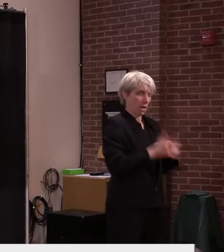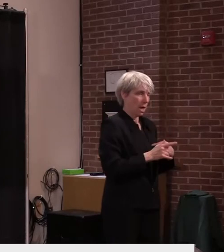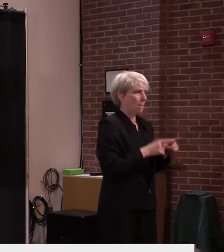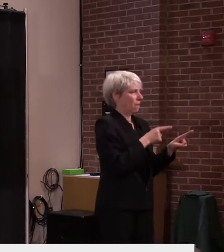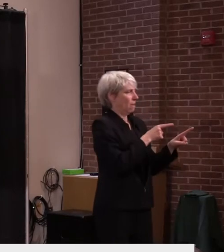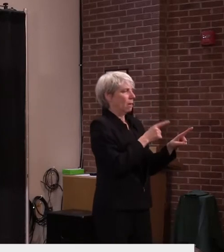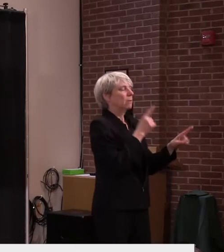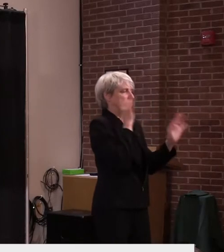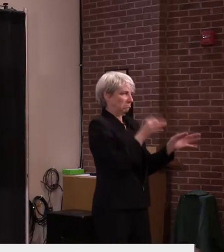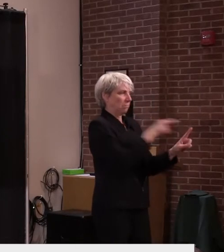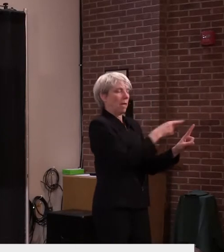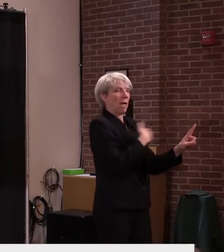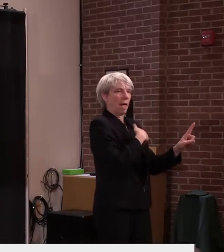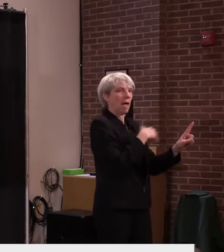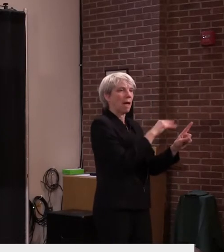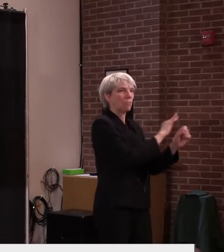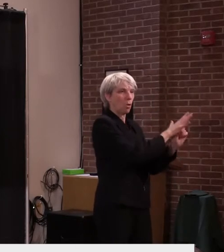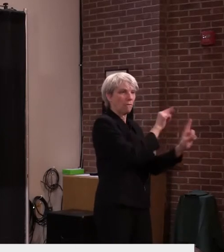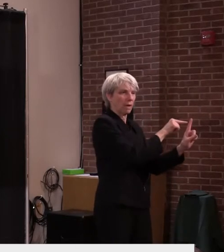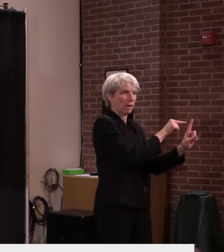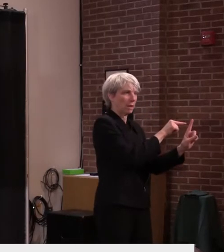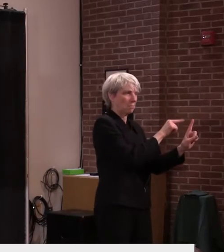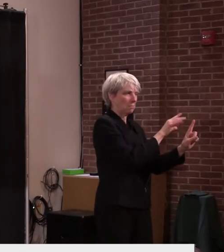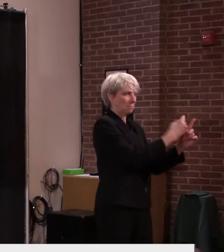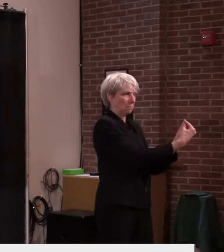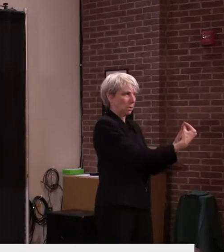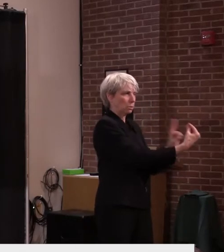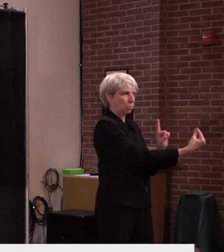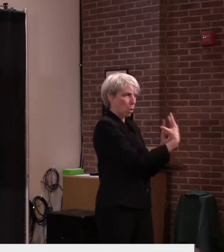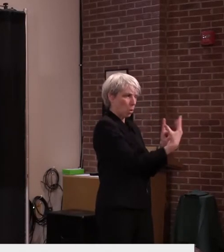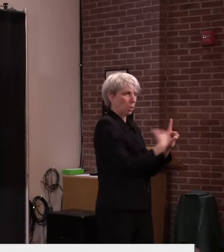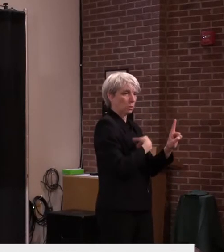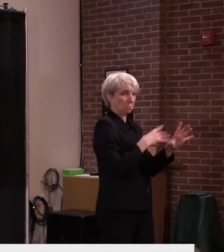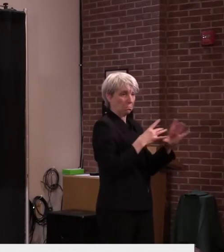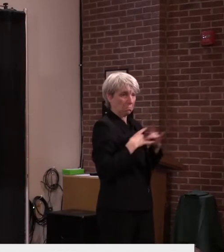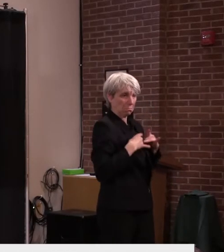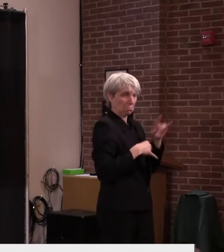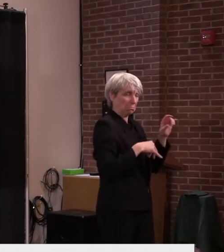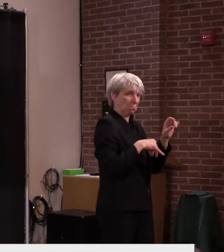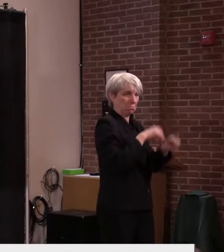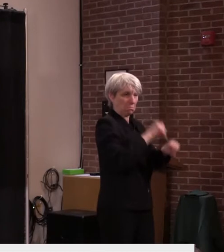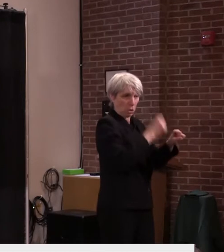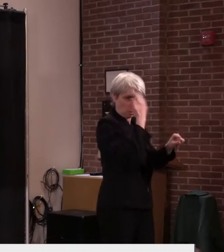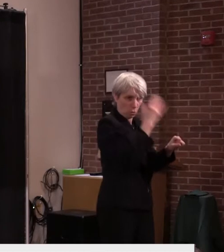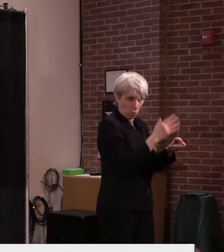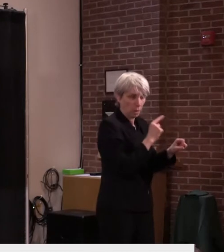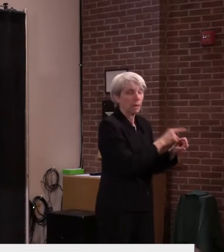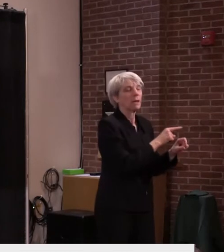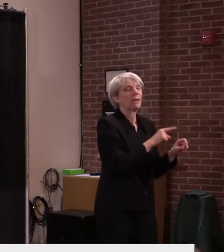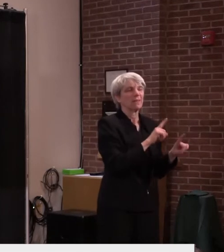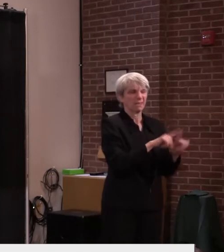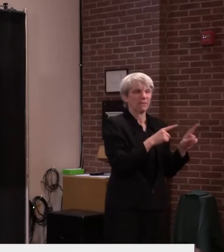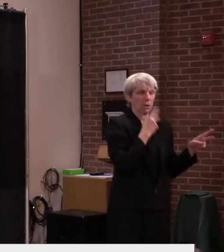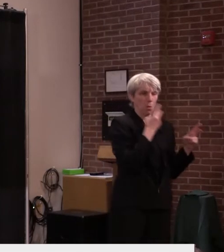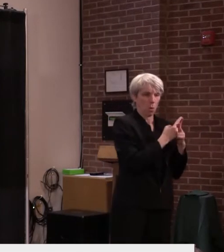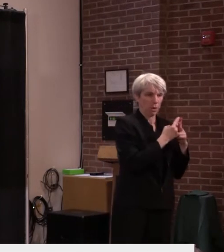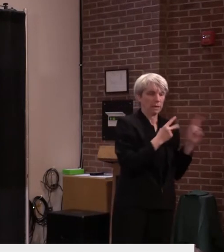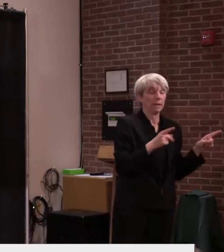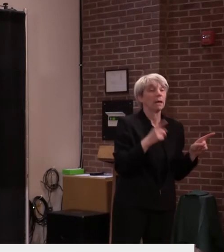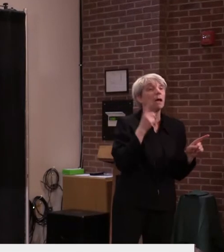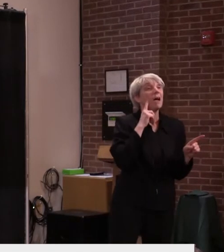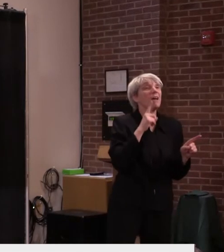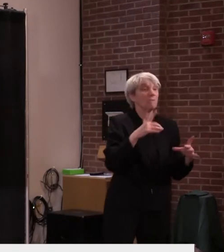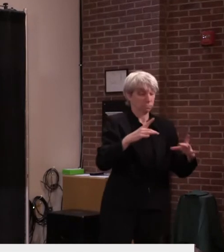close contact, but may or may not become infected. If you have COVID, the isolation period is